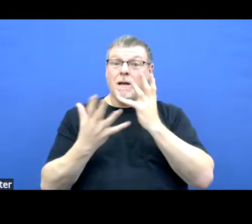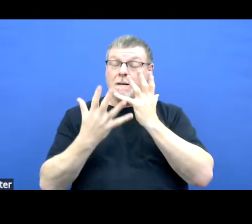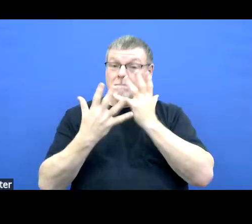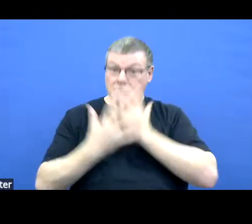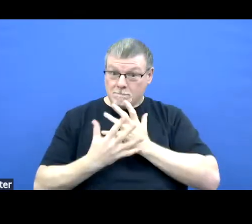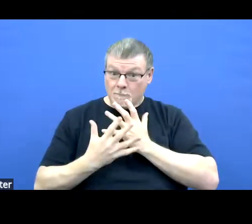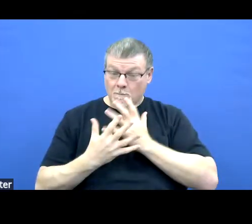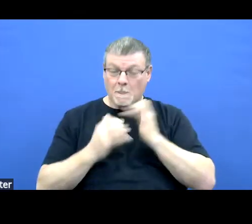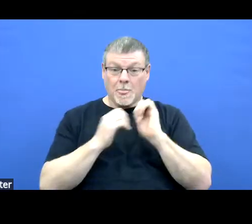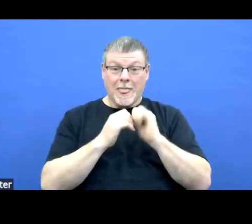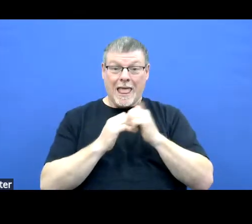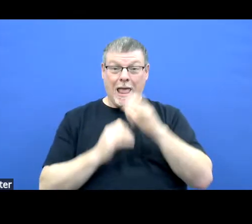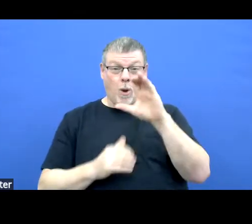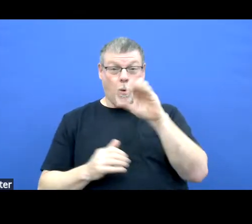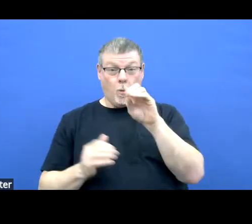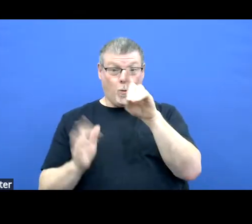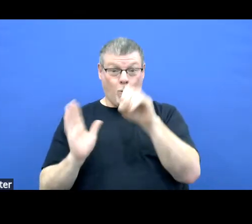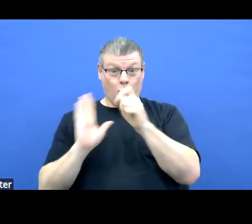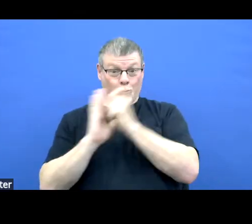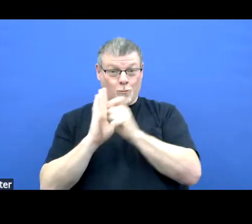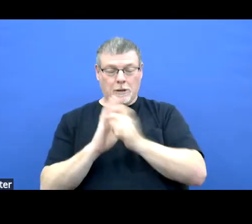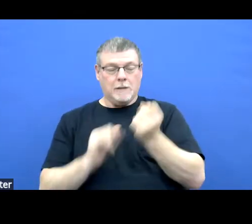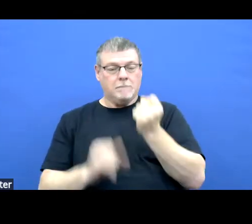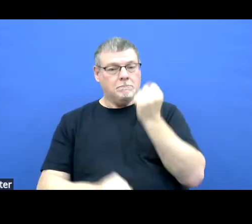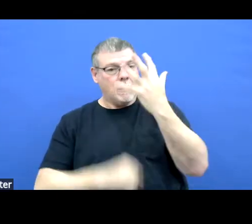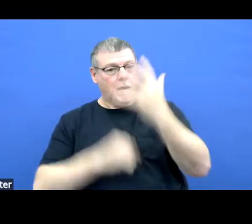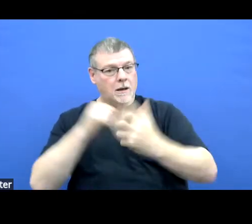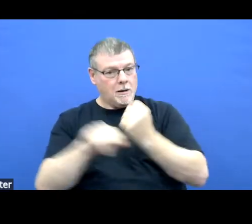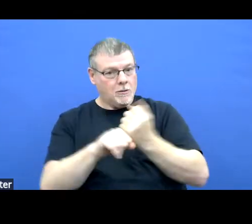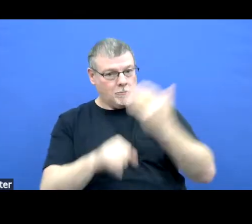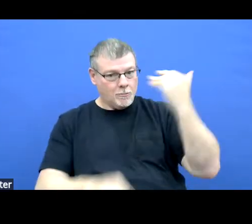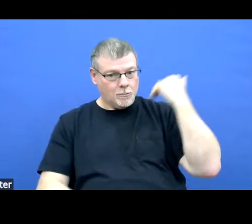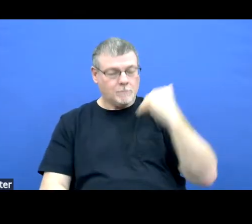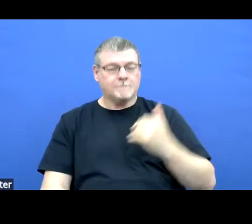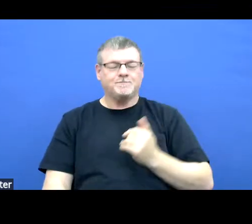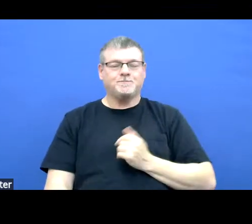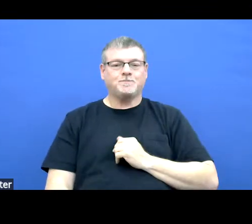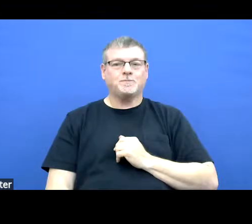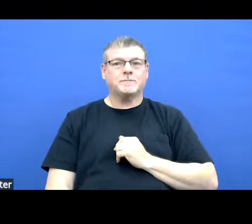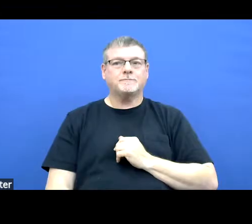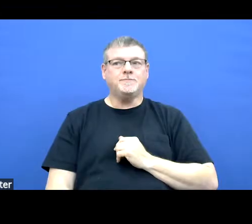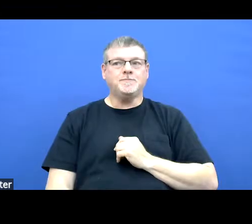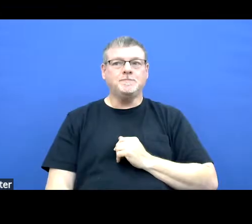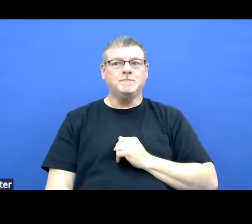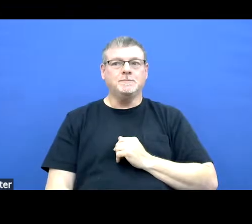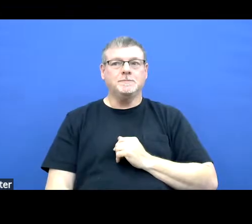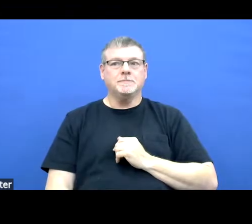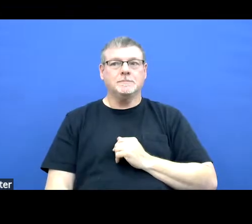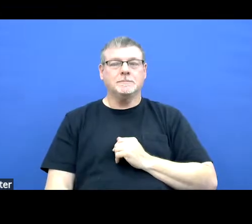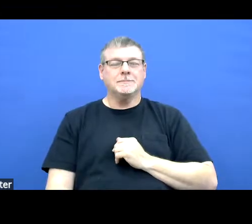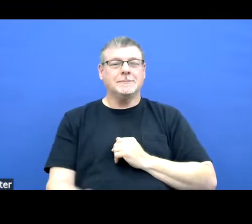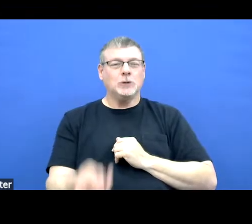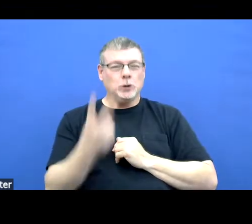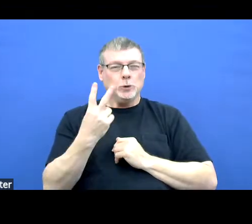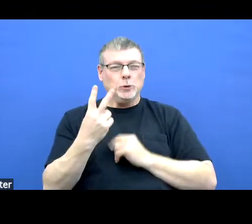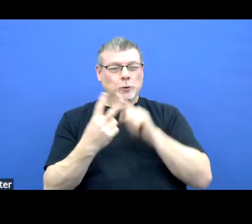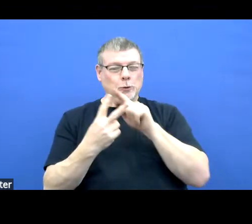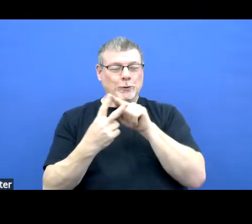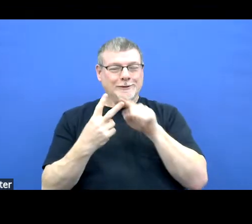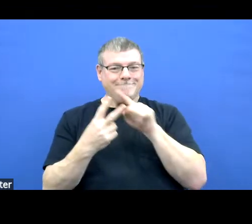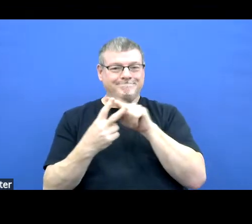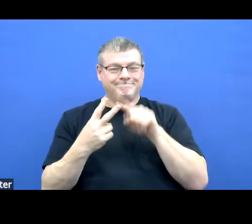Unfortunately, the way the code was written years ago, there are two kind of